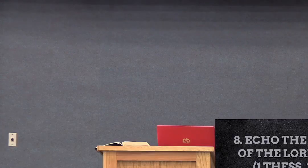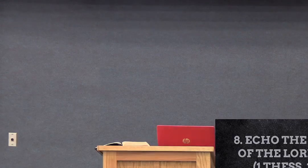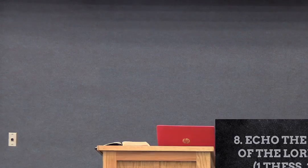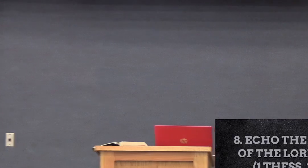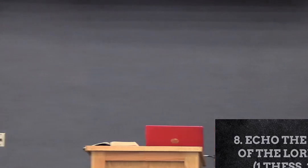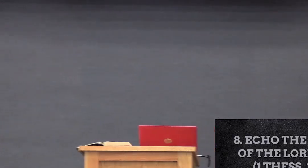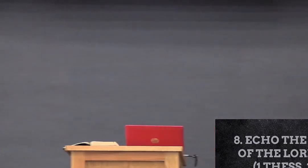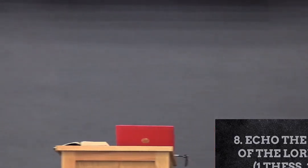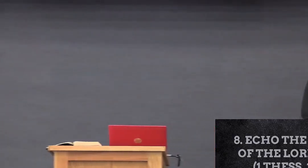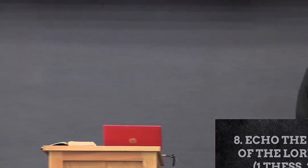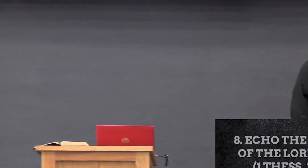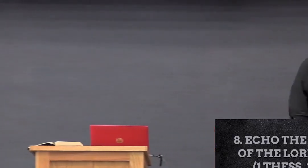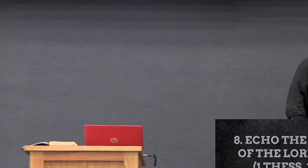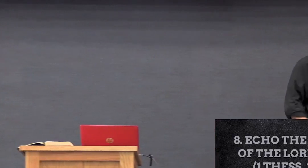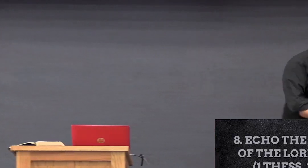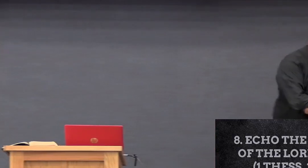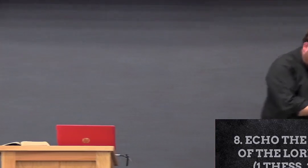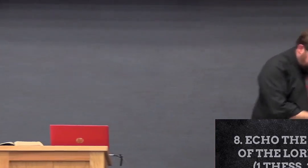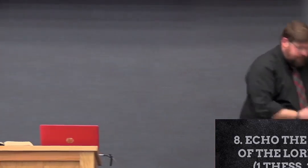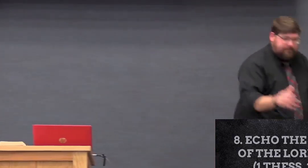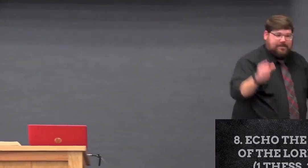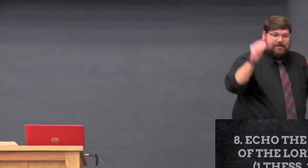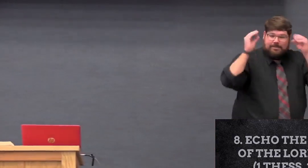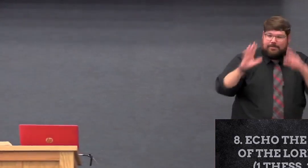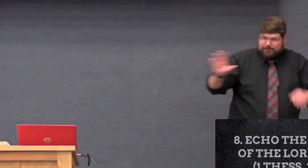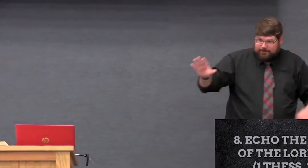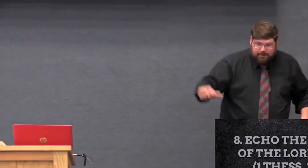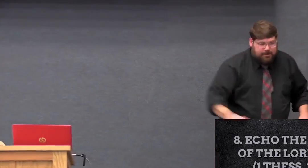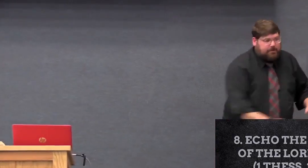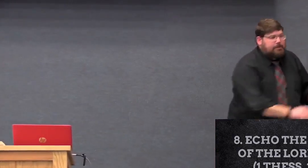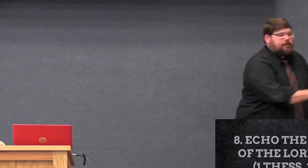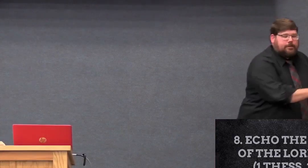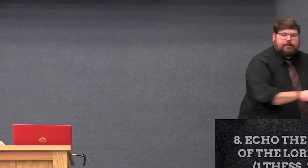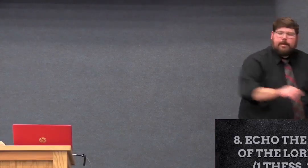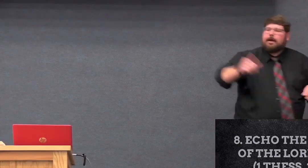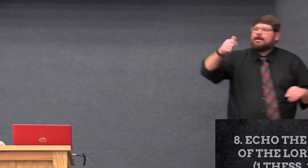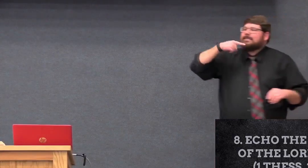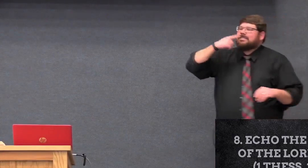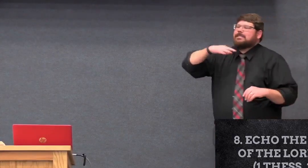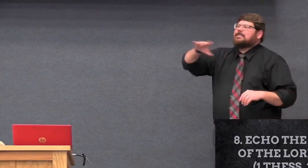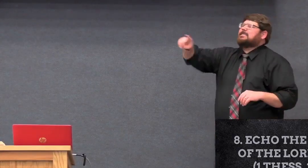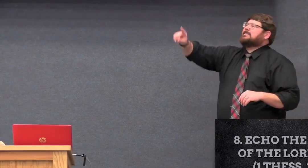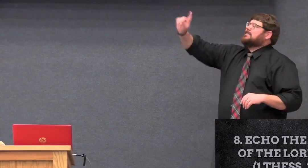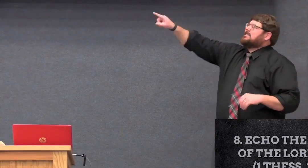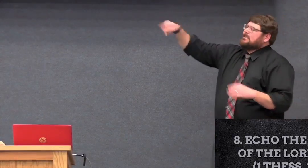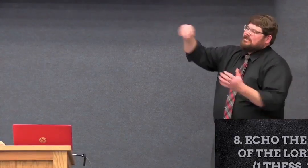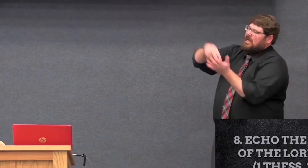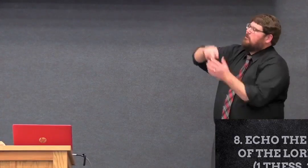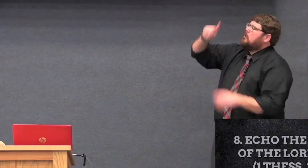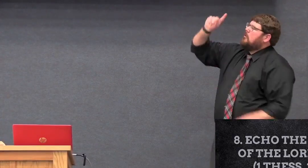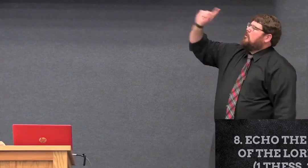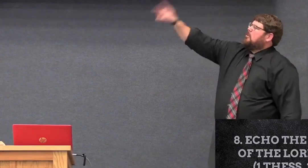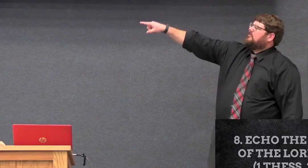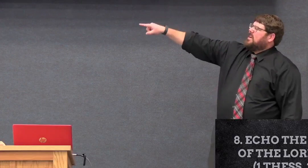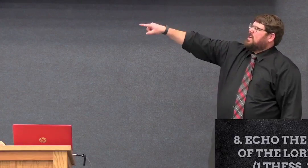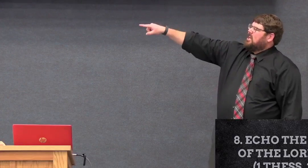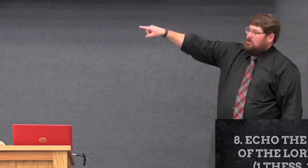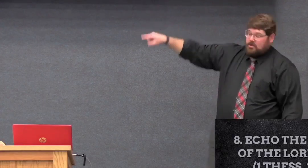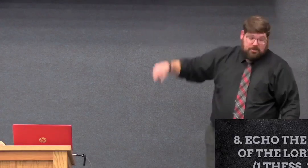And the teacher, you know, we're all following along like little ducks behind their mother. And the hearing people said, no, you need to go stand